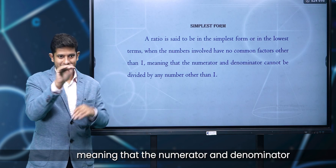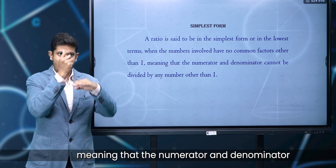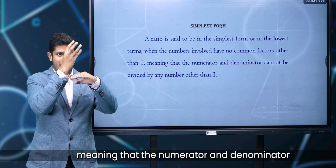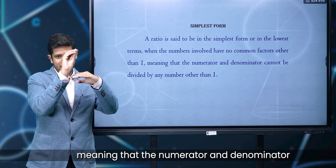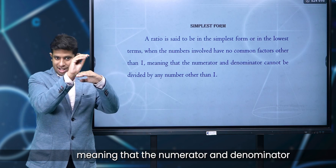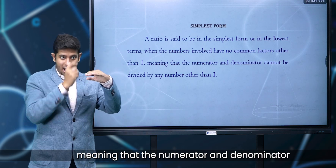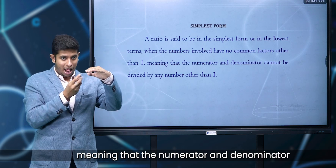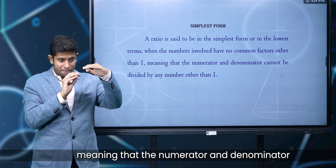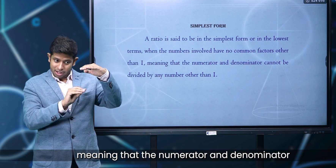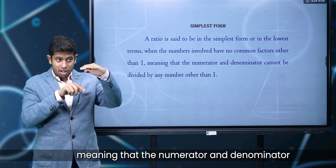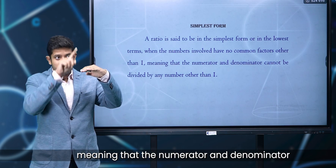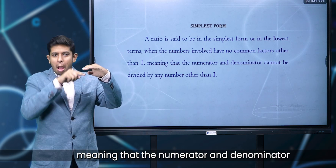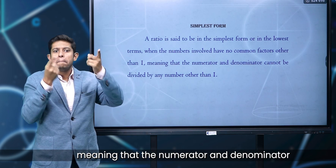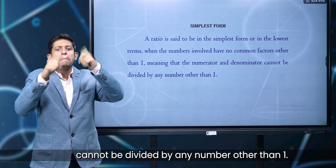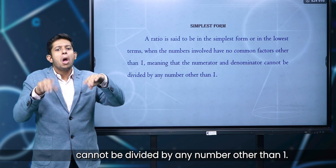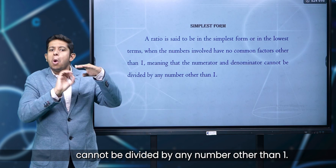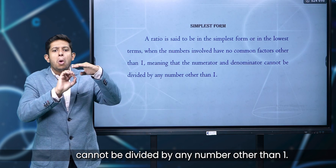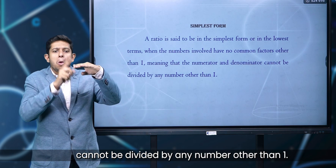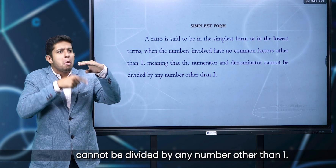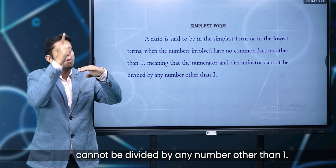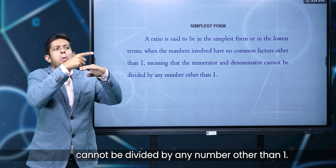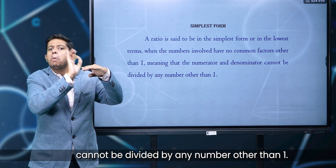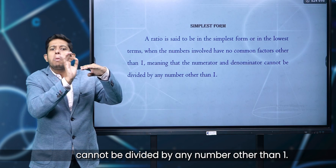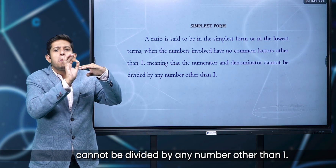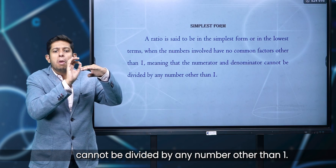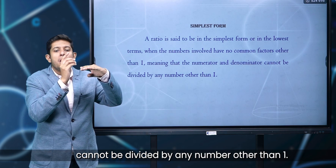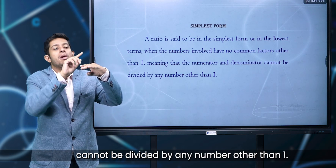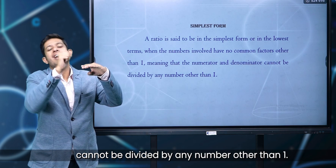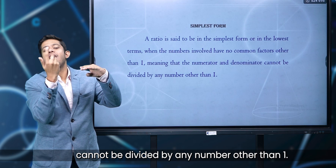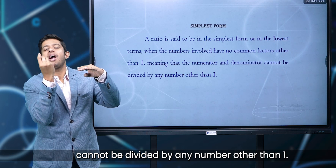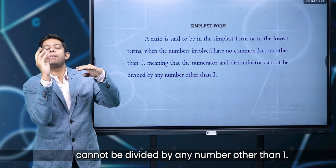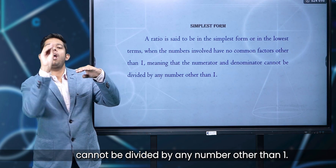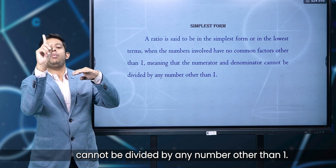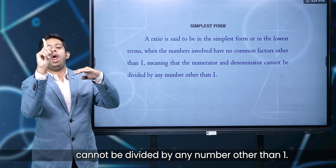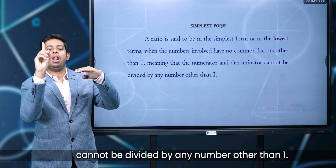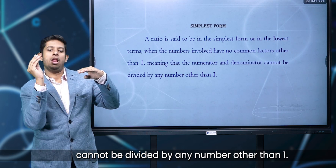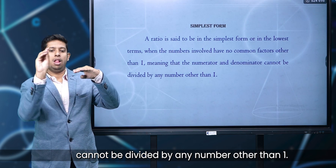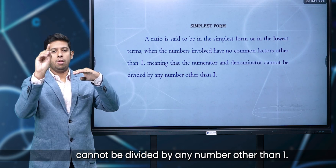Meaning that the numerator and denominator cannot be divided by any number other than 1.